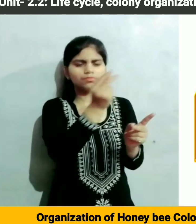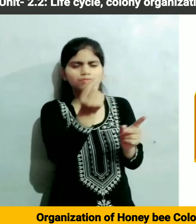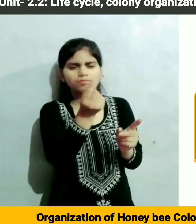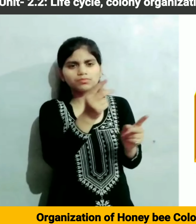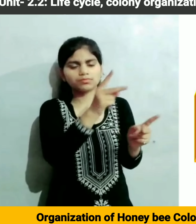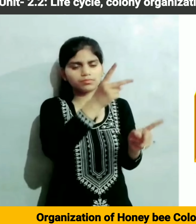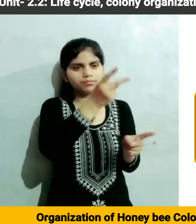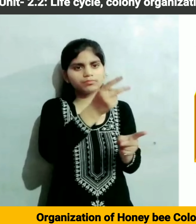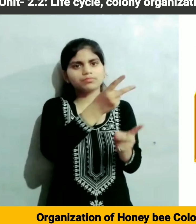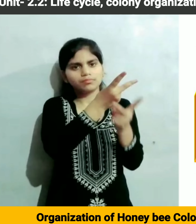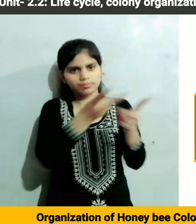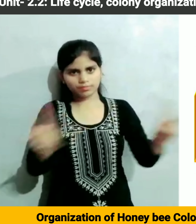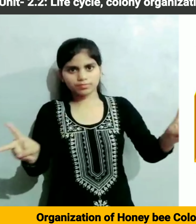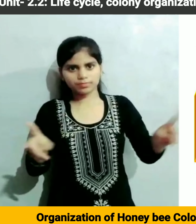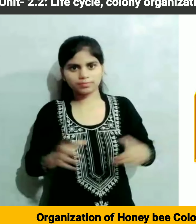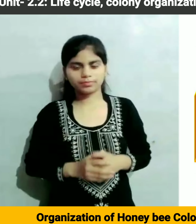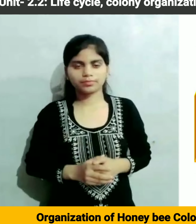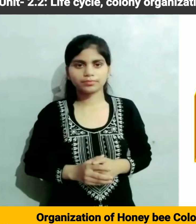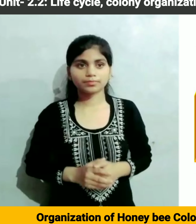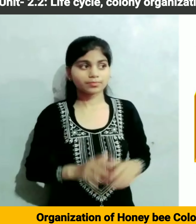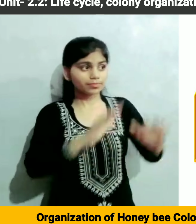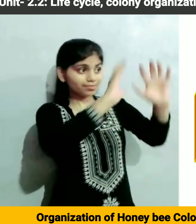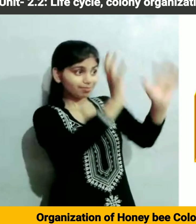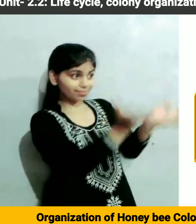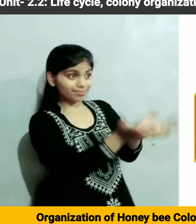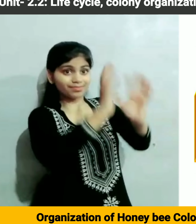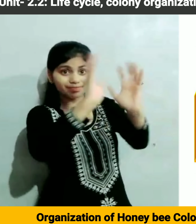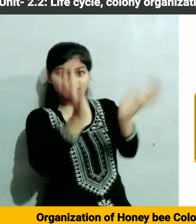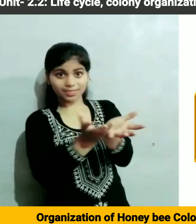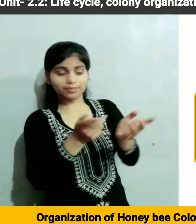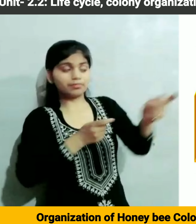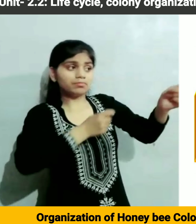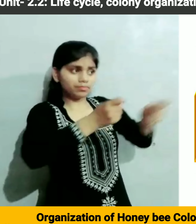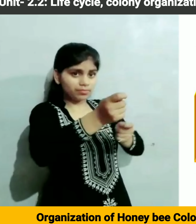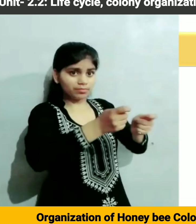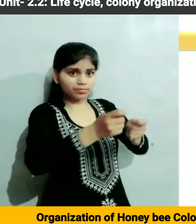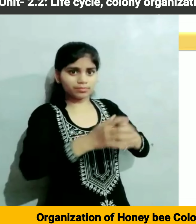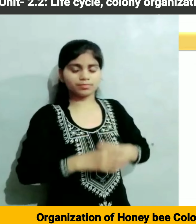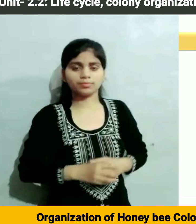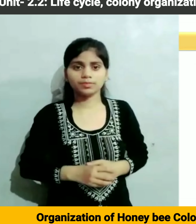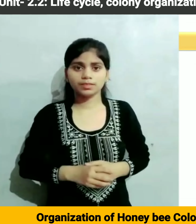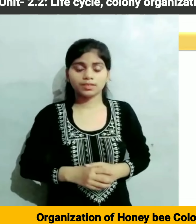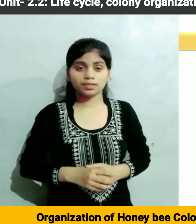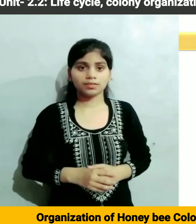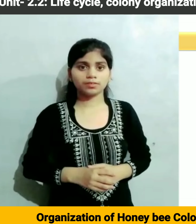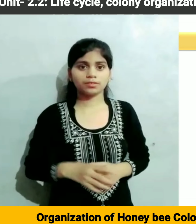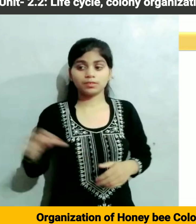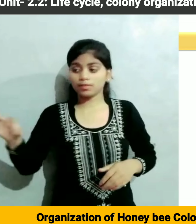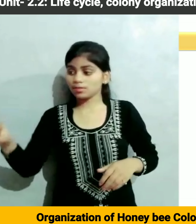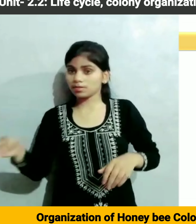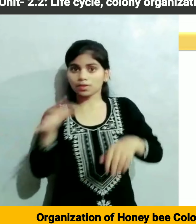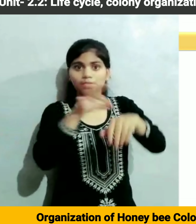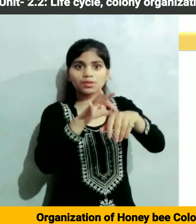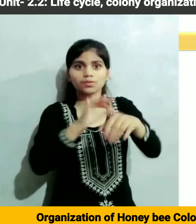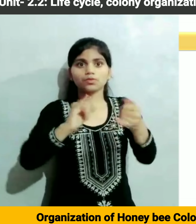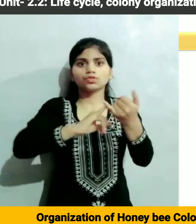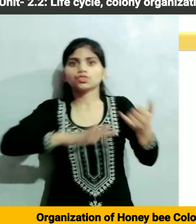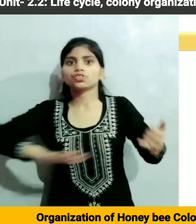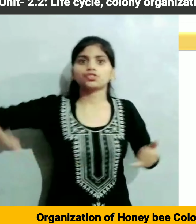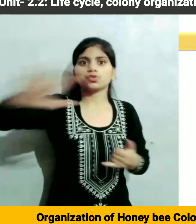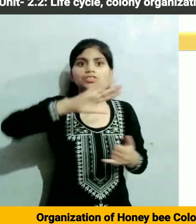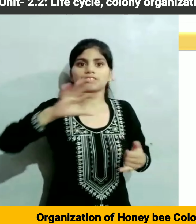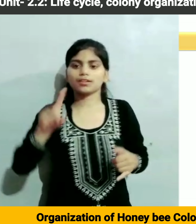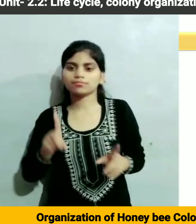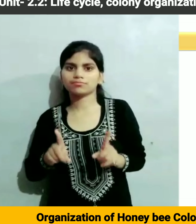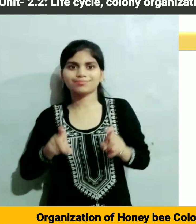Organization of honeybee colony. Honeybees are highly social insects and